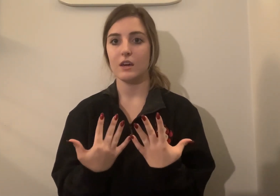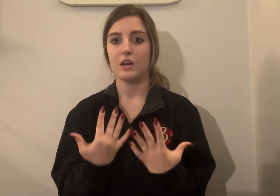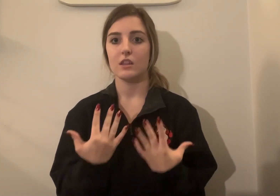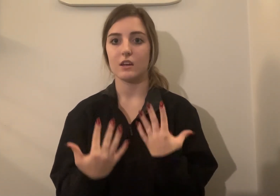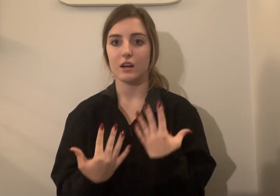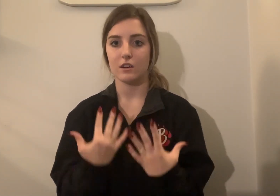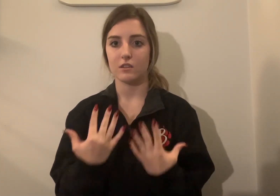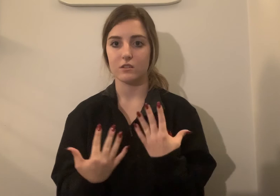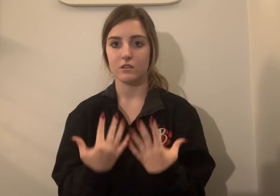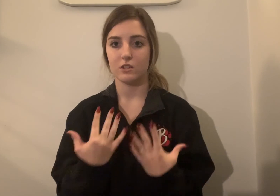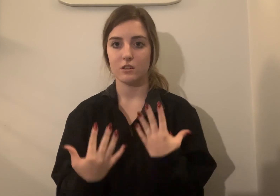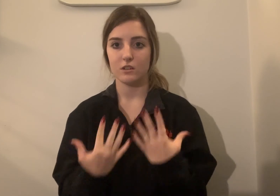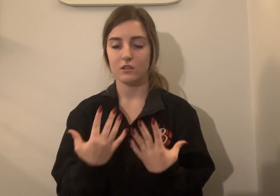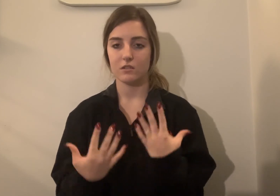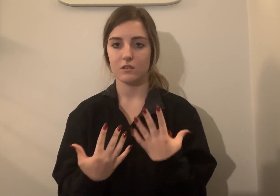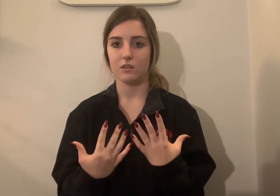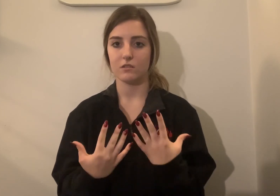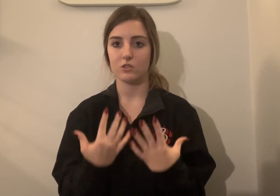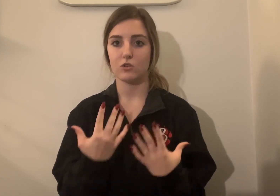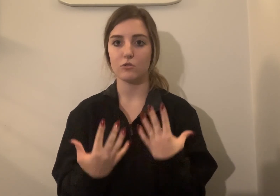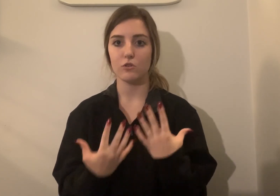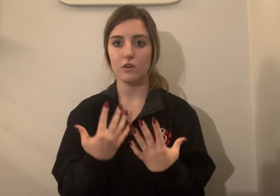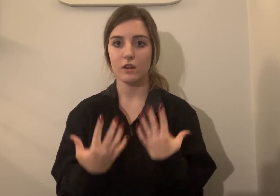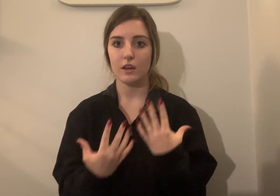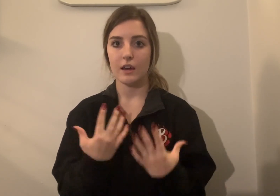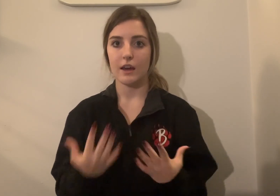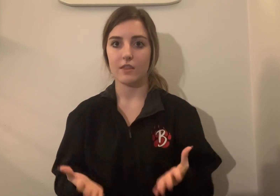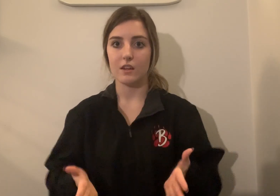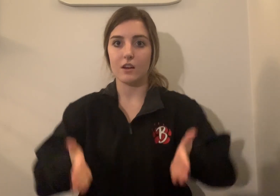They kind of circle and then up.